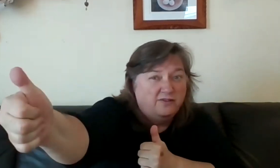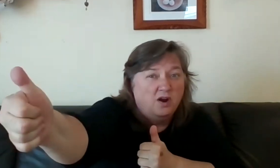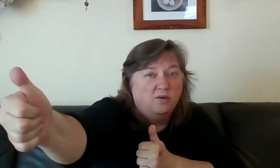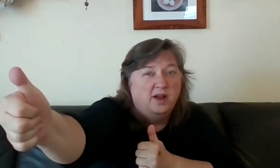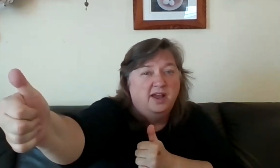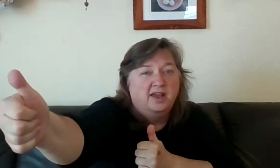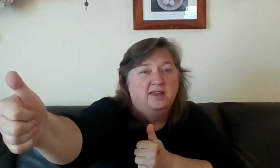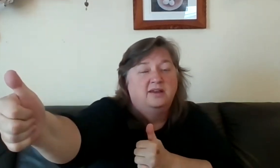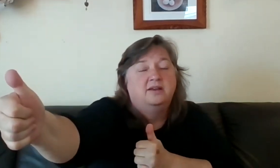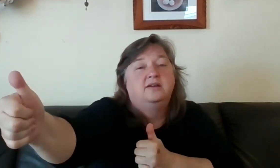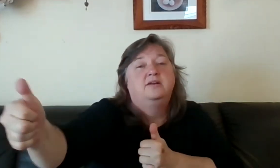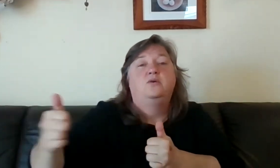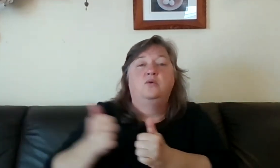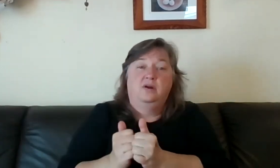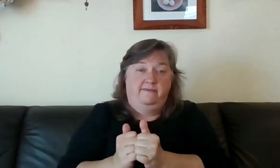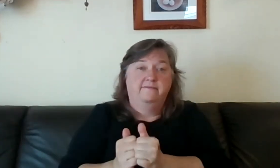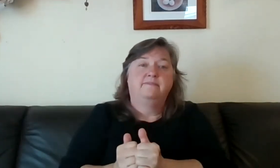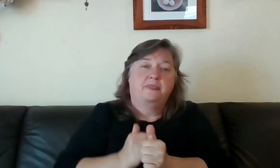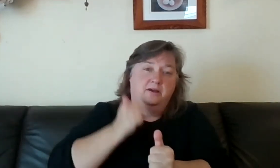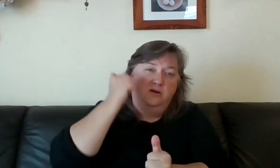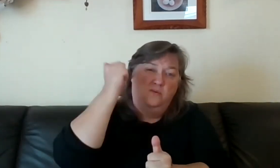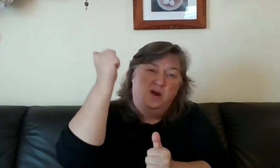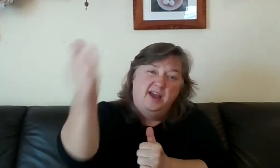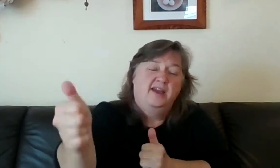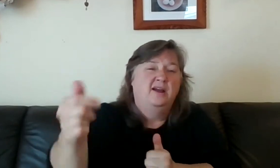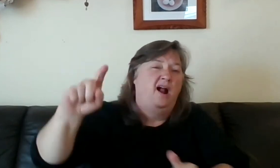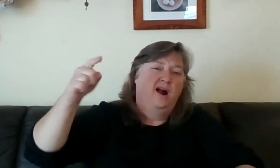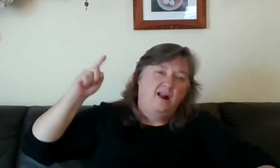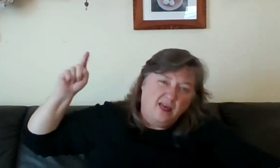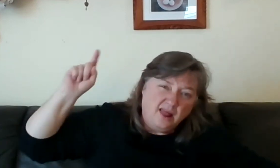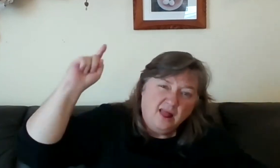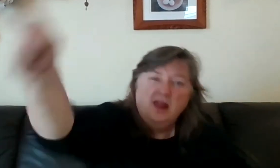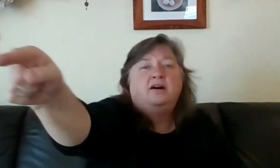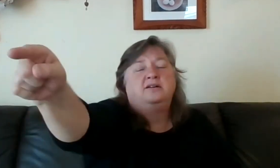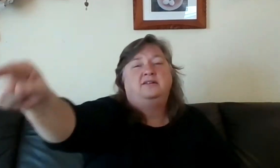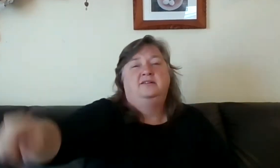Far away. Or away. Ah.